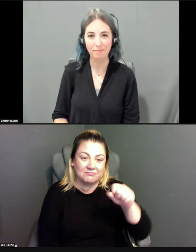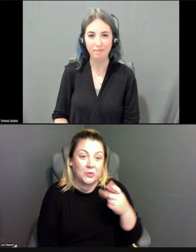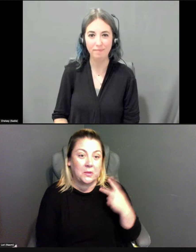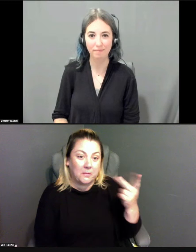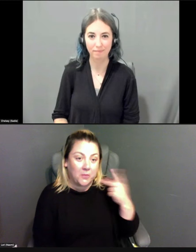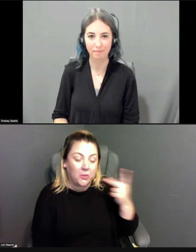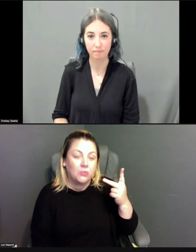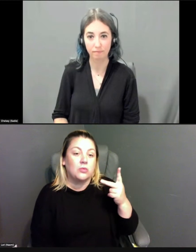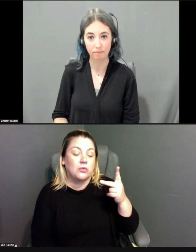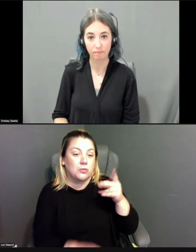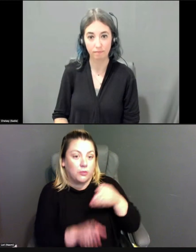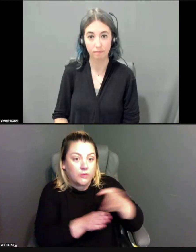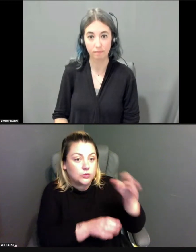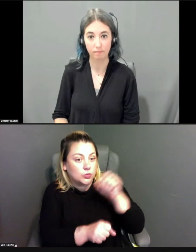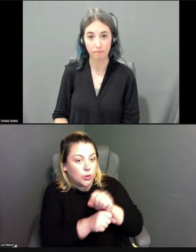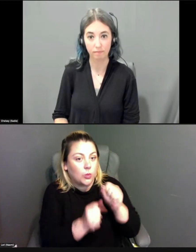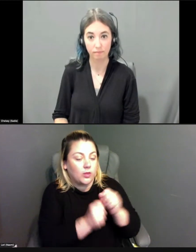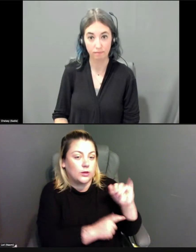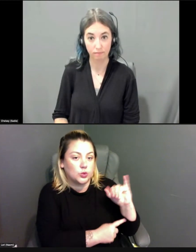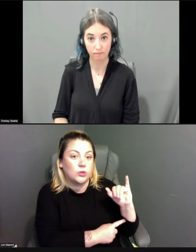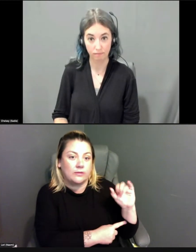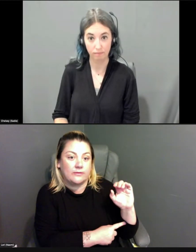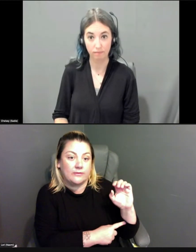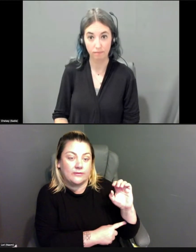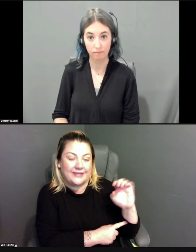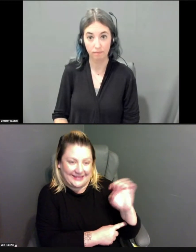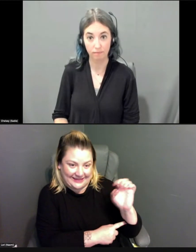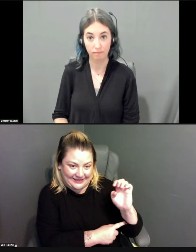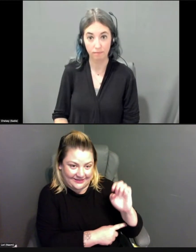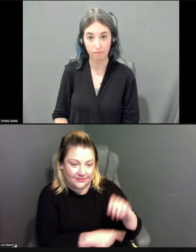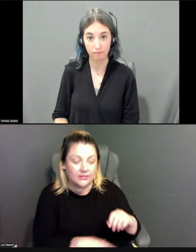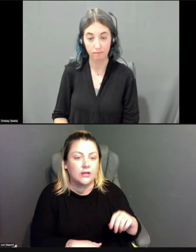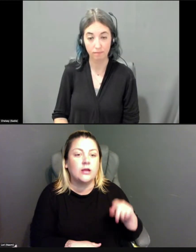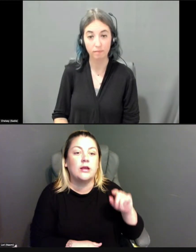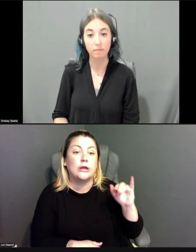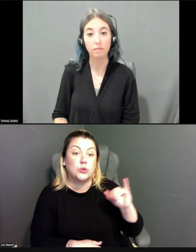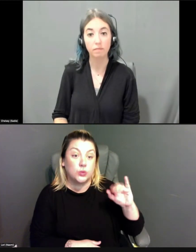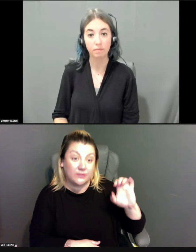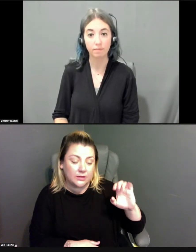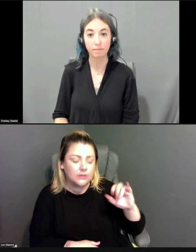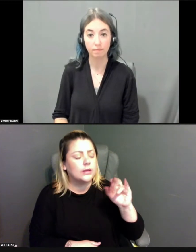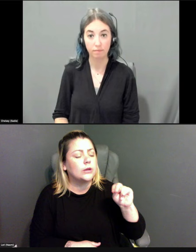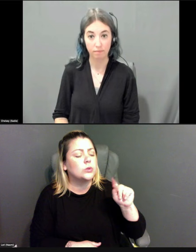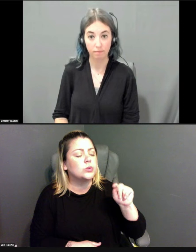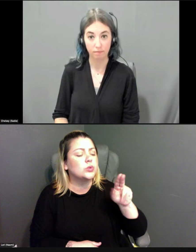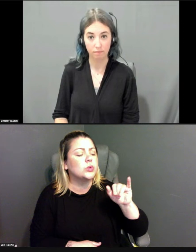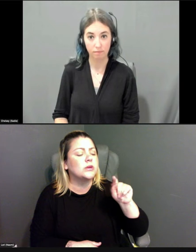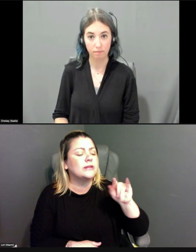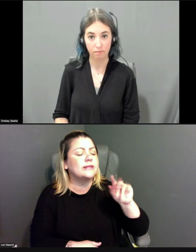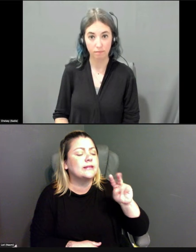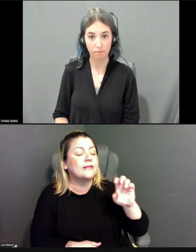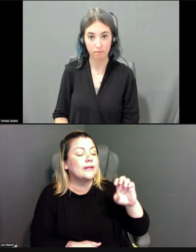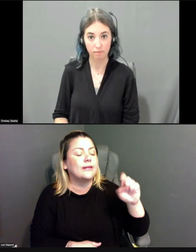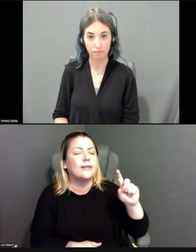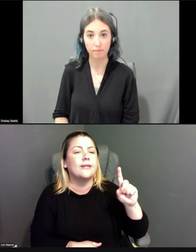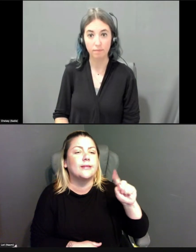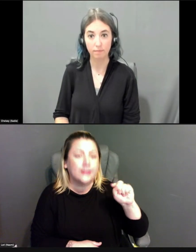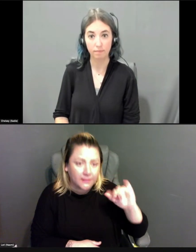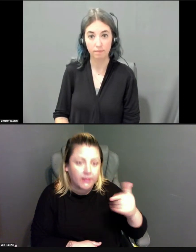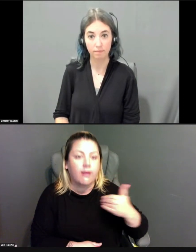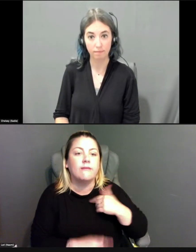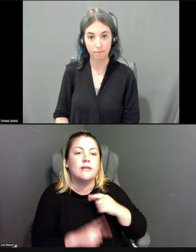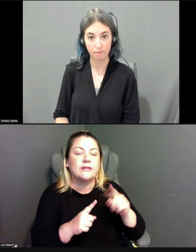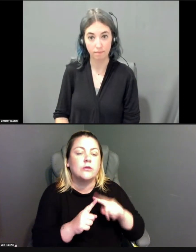eating professionals, and the first principle of intuitive eating is reject the diet mentality.